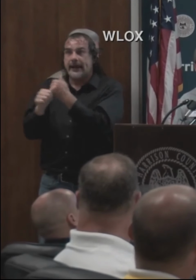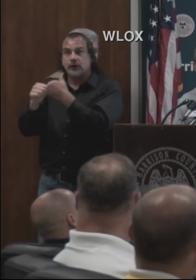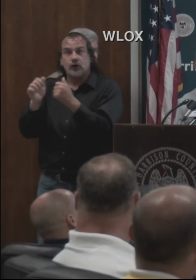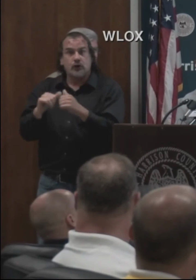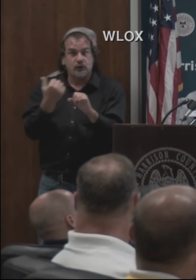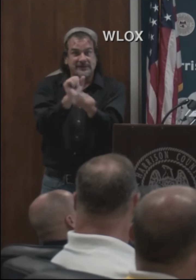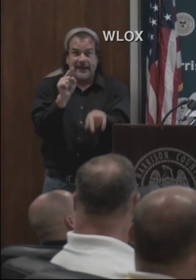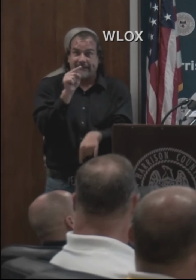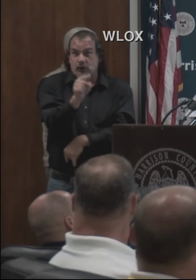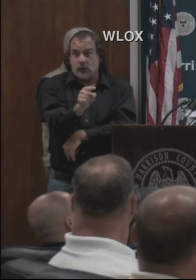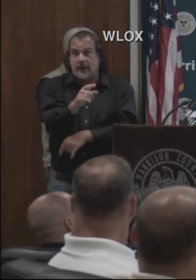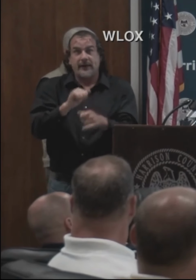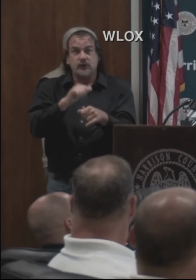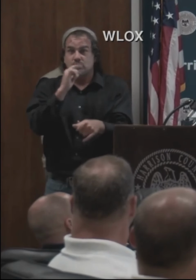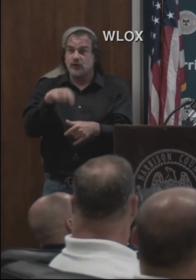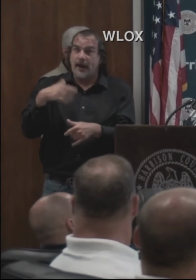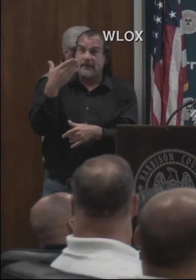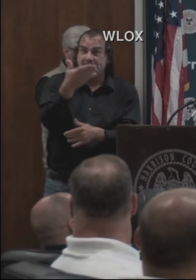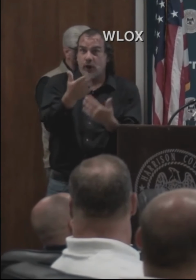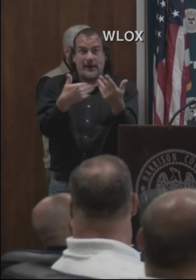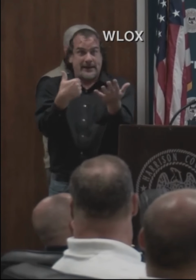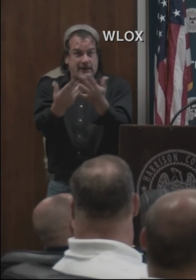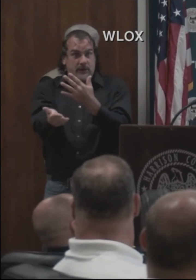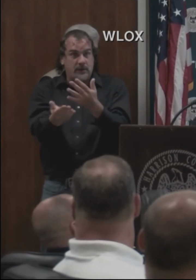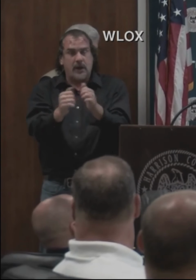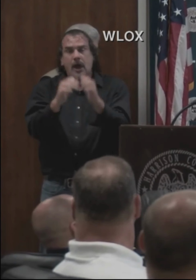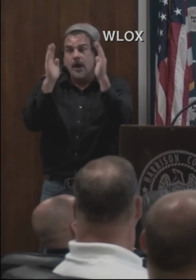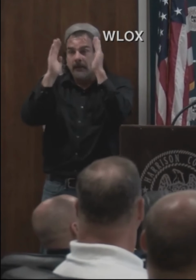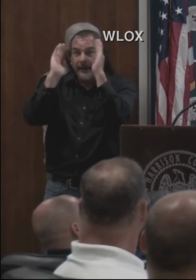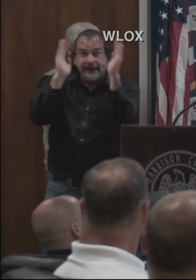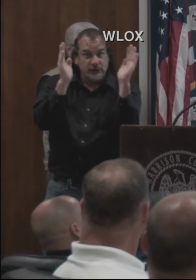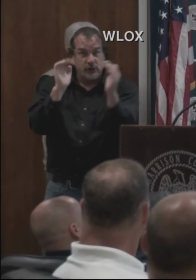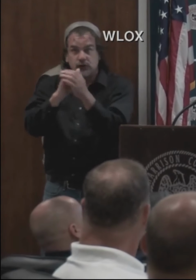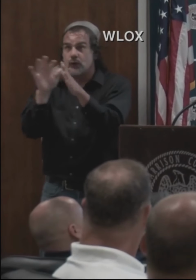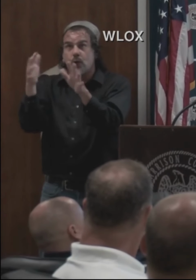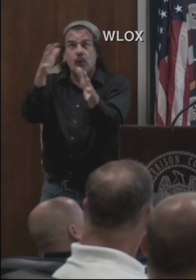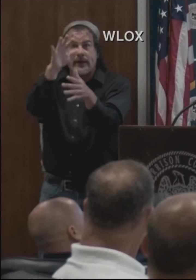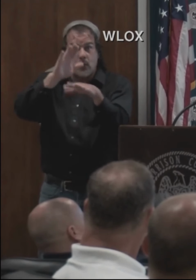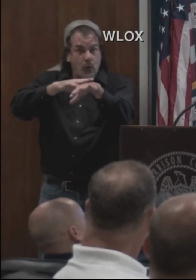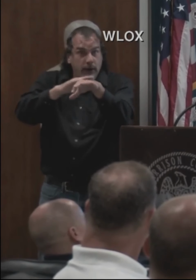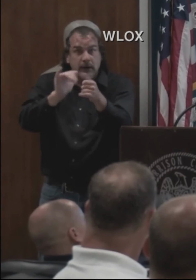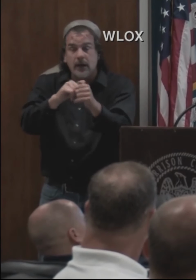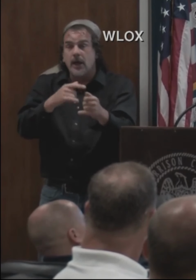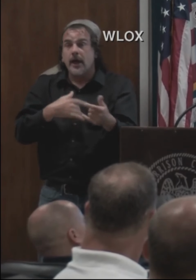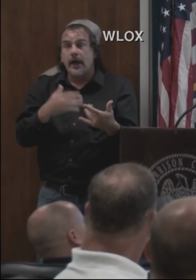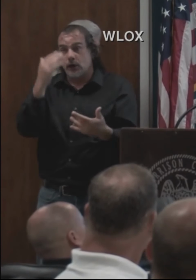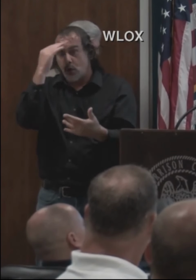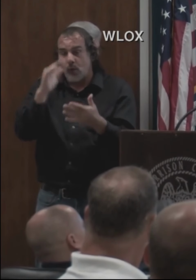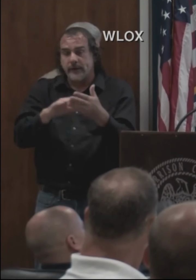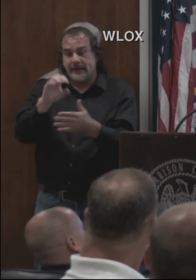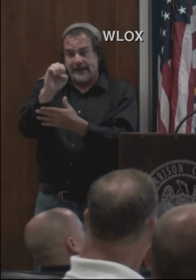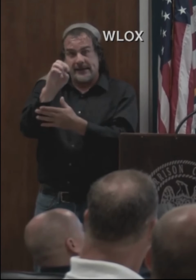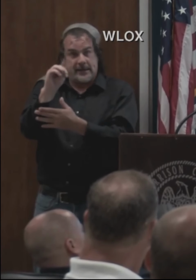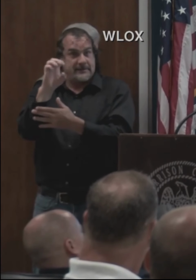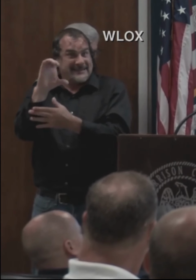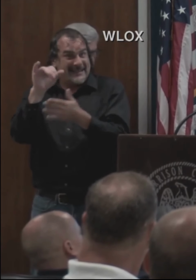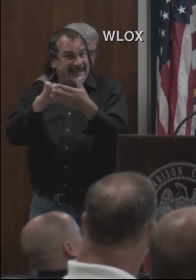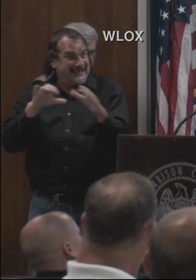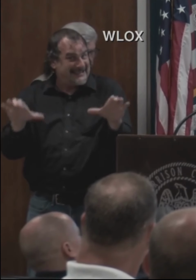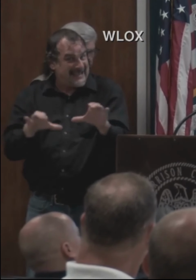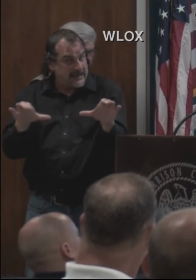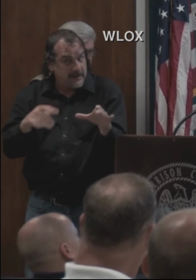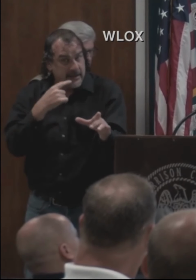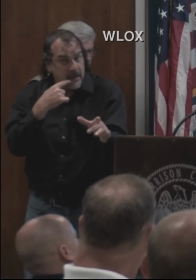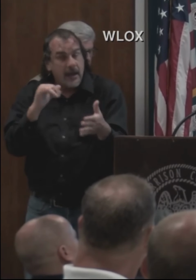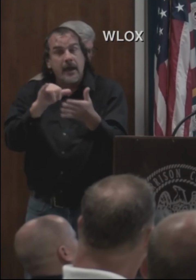area that you should not have been in the first place. Be vigilant. Pay attention to the weather warnings. Pay attention to your local emergency managers. And I just want to